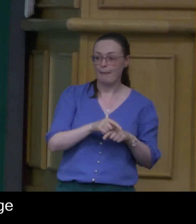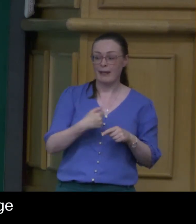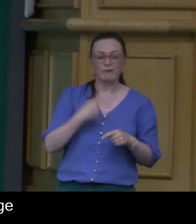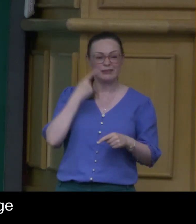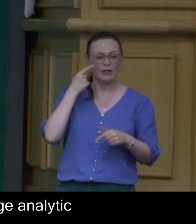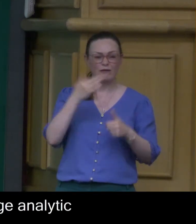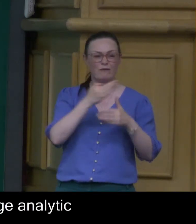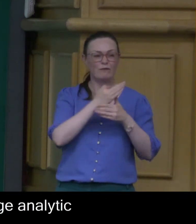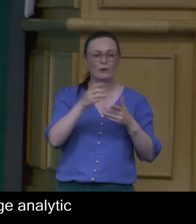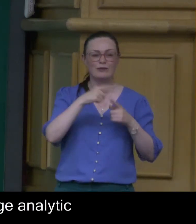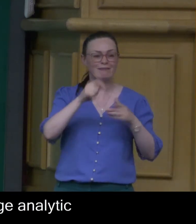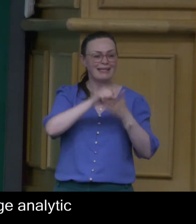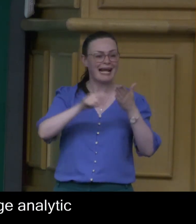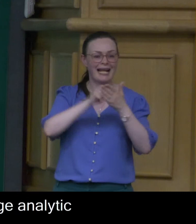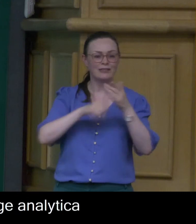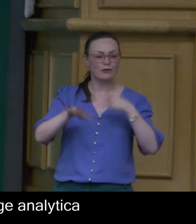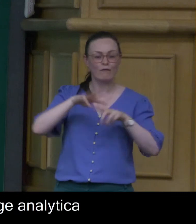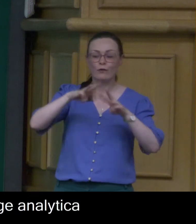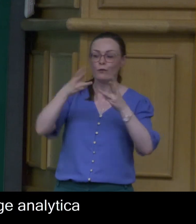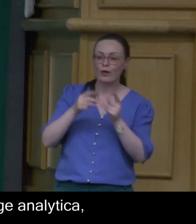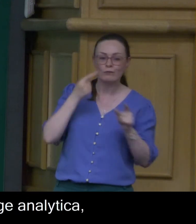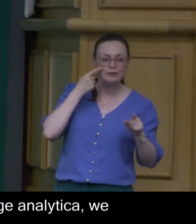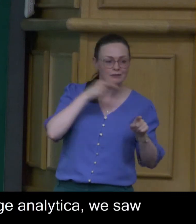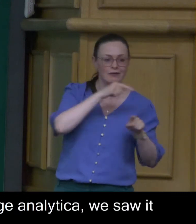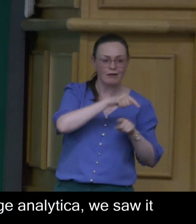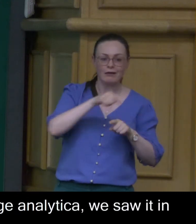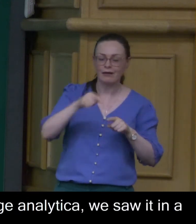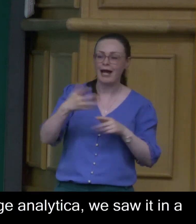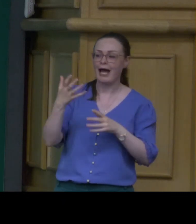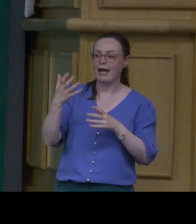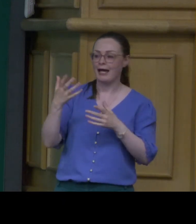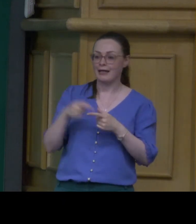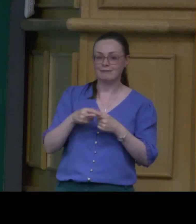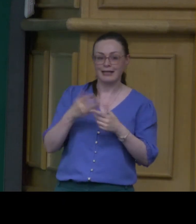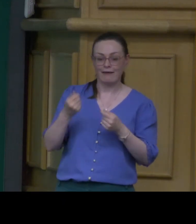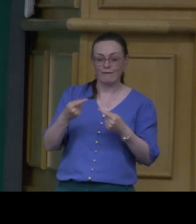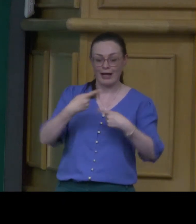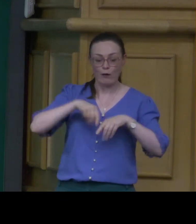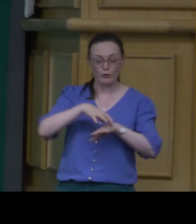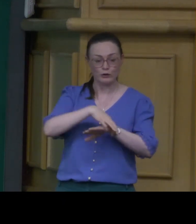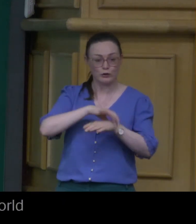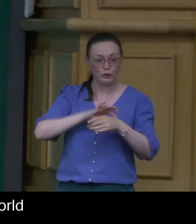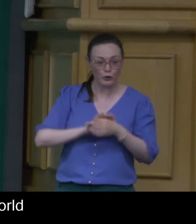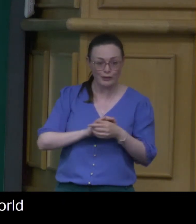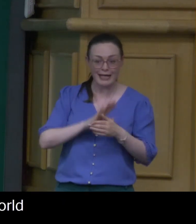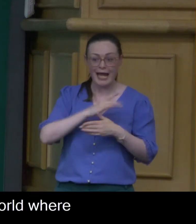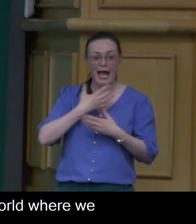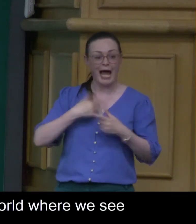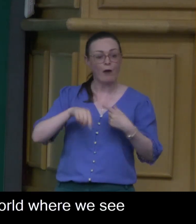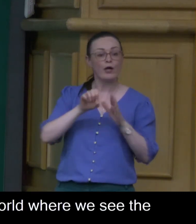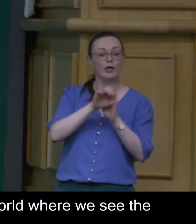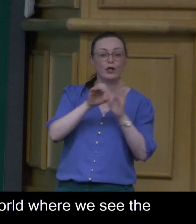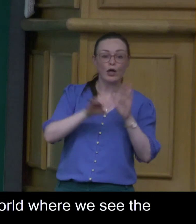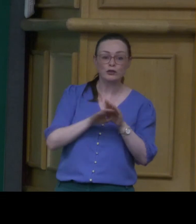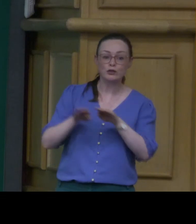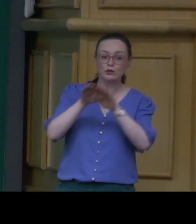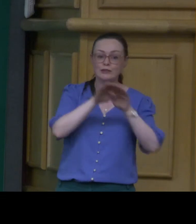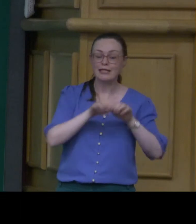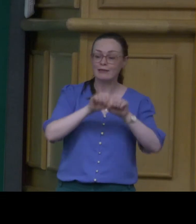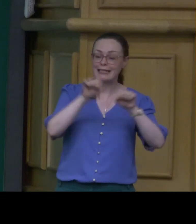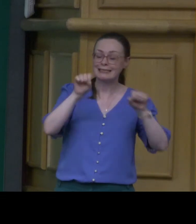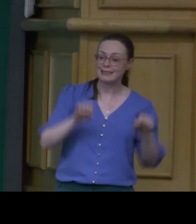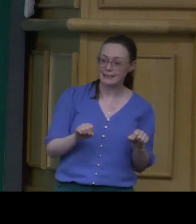number of different elections across the world, where we've seen the cornerstone of our security, our constitutional democratic